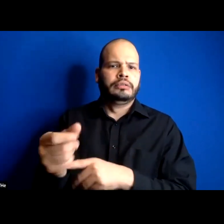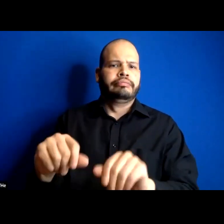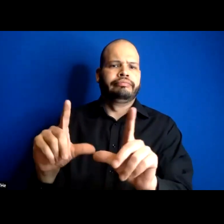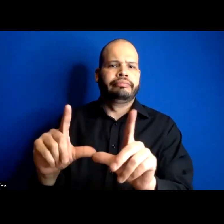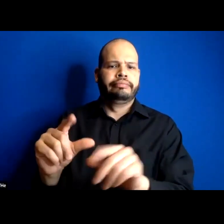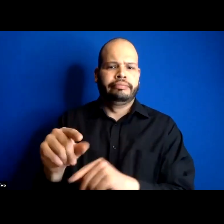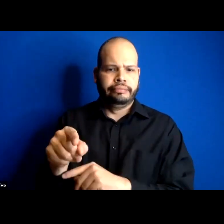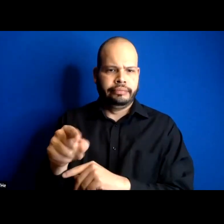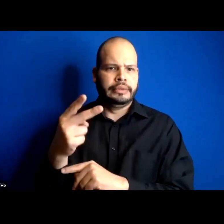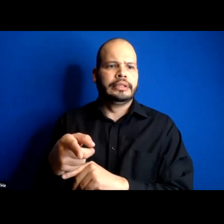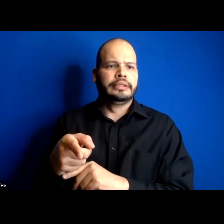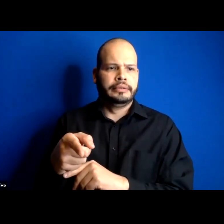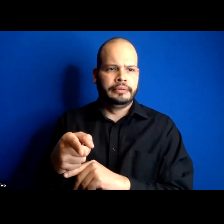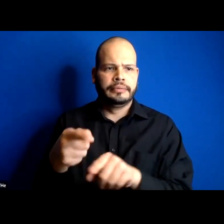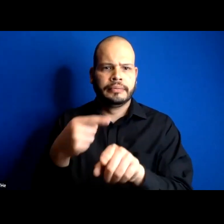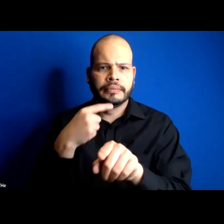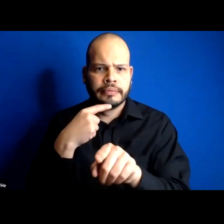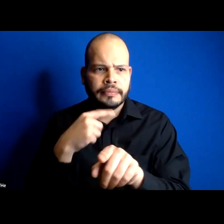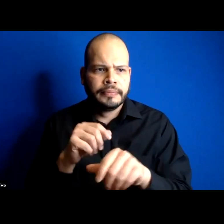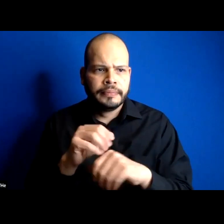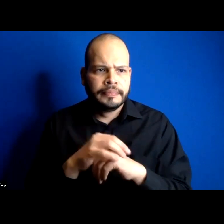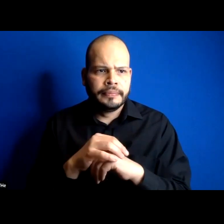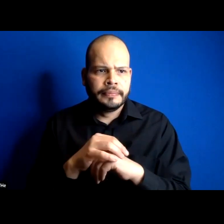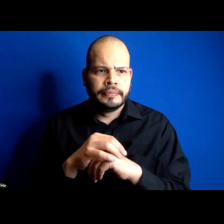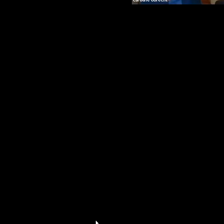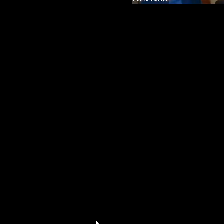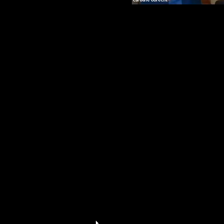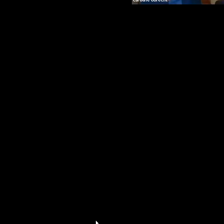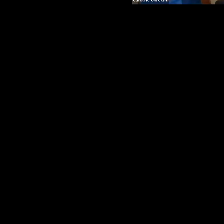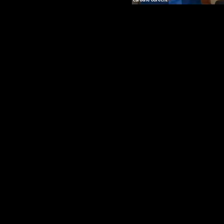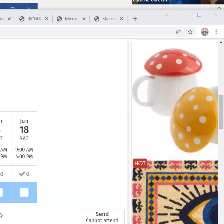on the screen, but I know how to say it slowly.